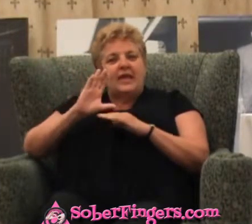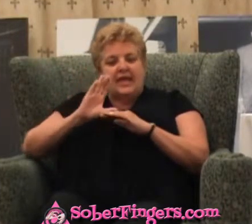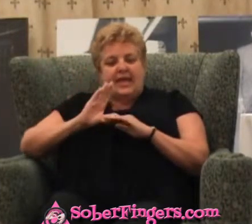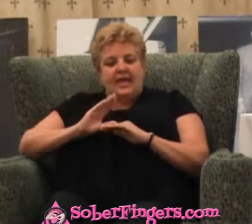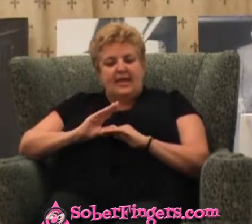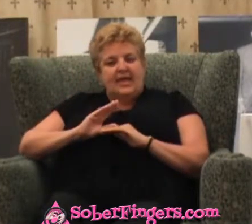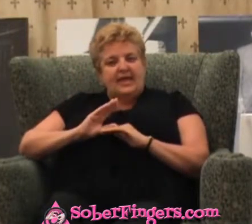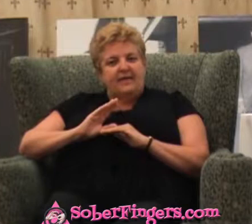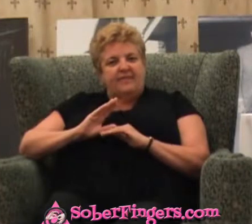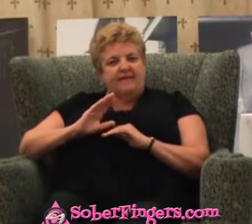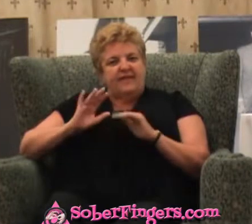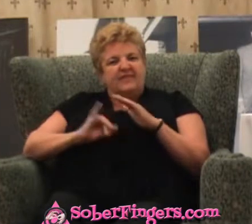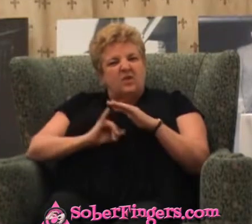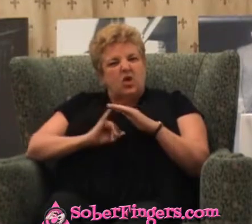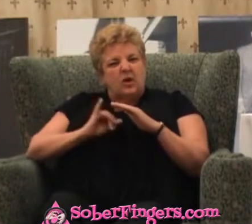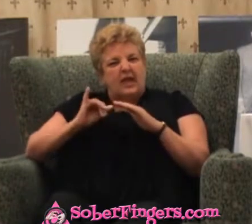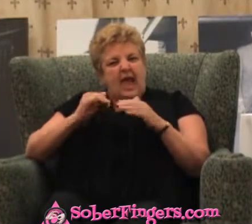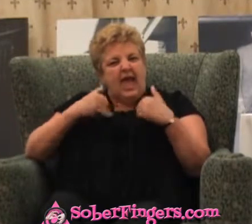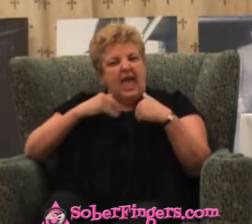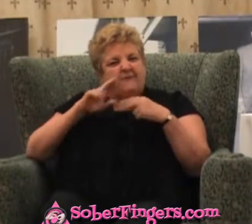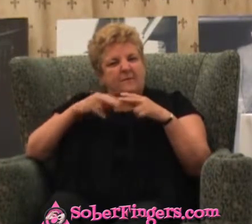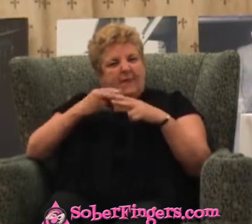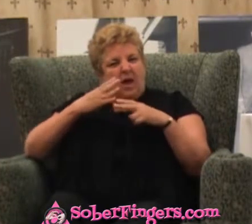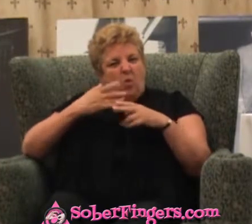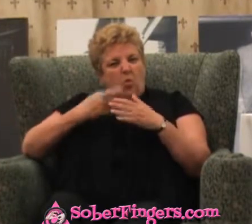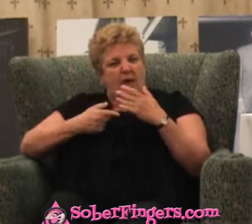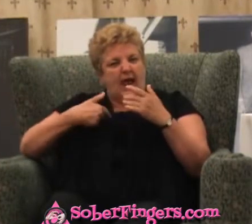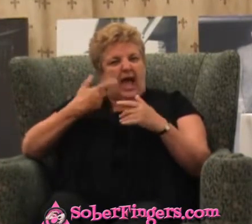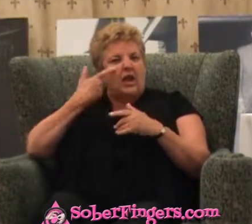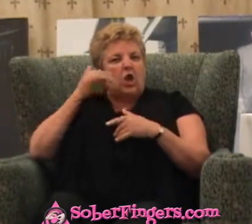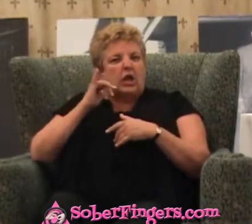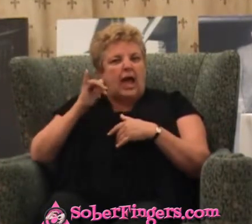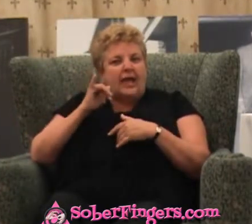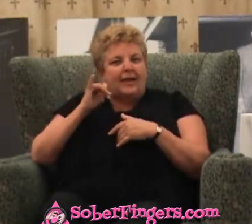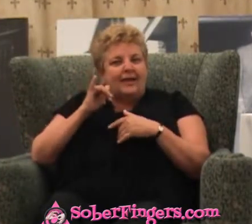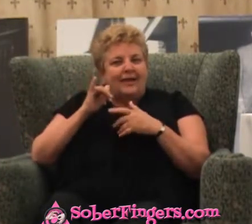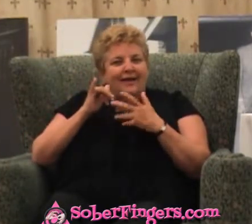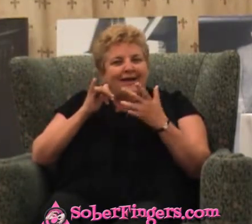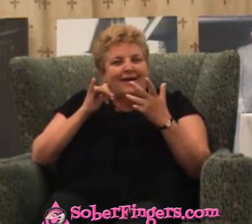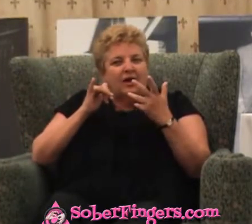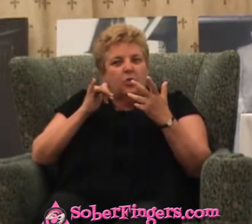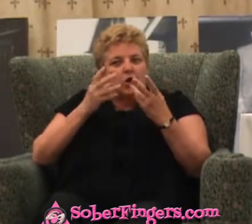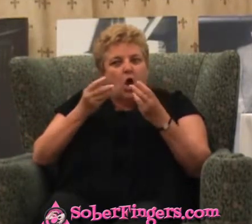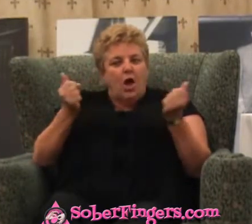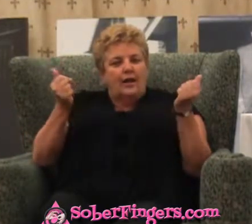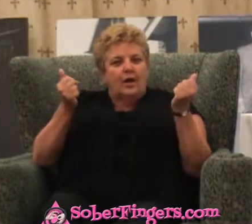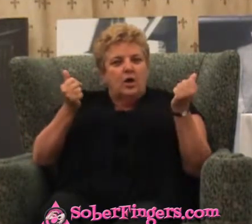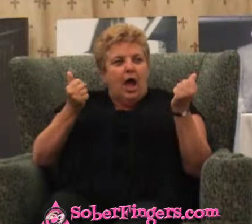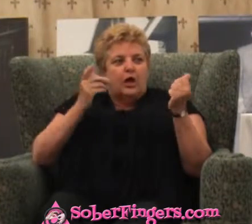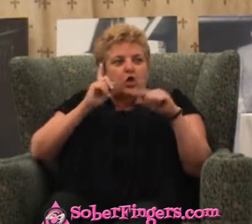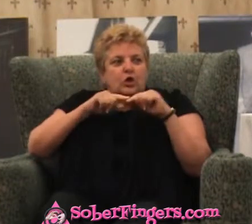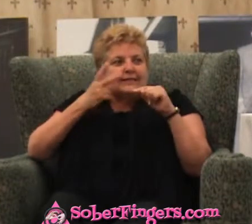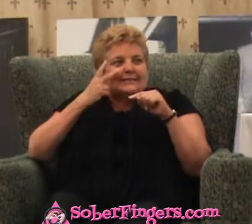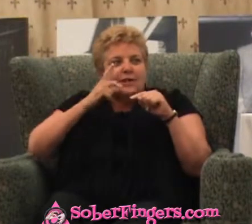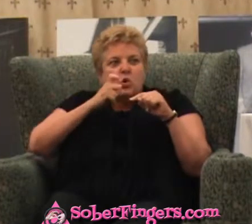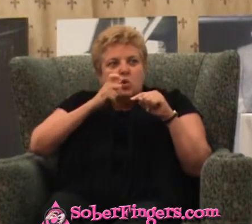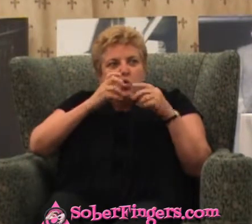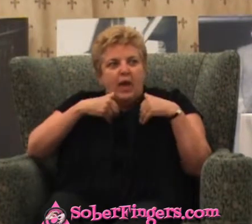triggered because I couldn't see who looked perkier, who had the thinner waist or the taller legs. I couldn't